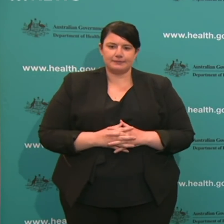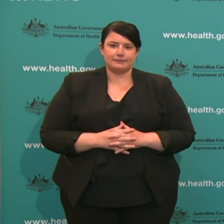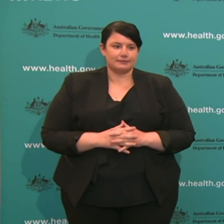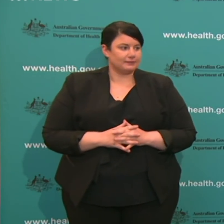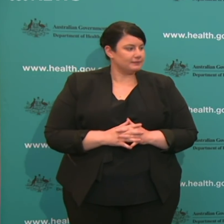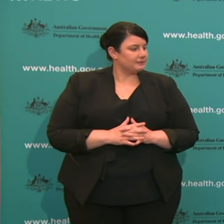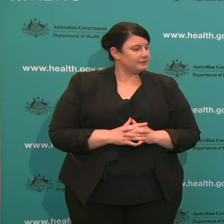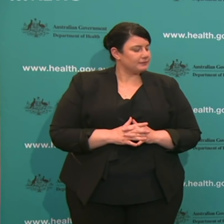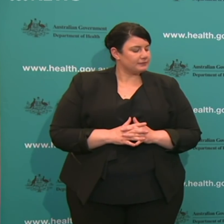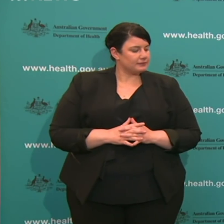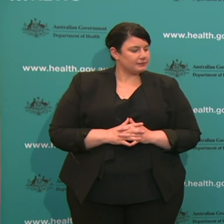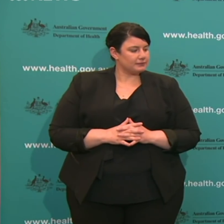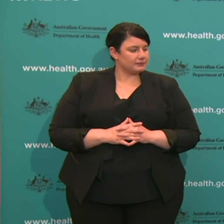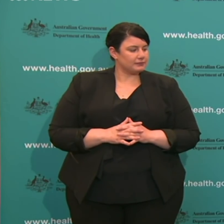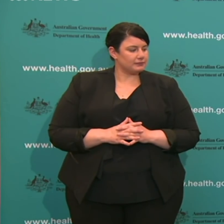Dana, are you there?